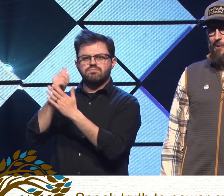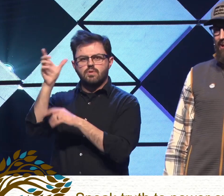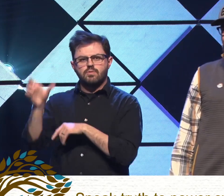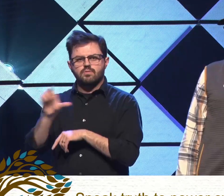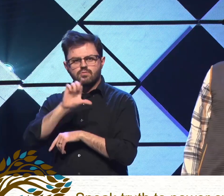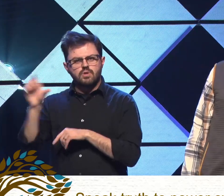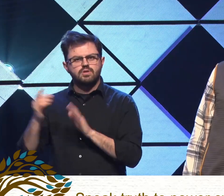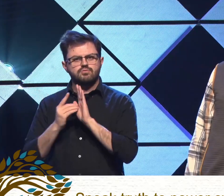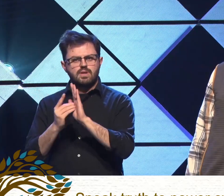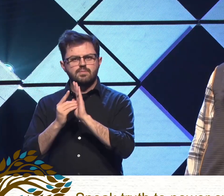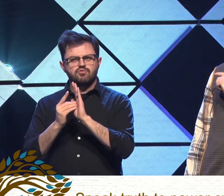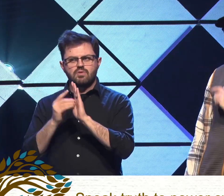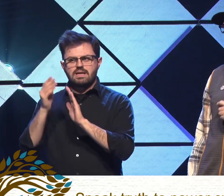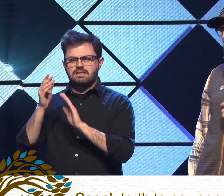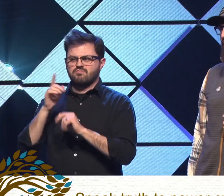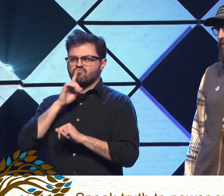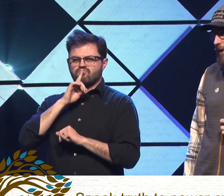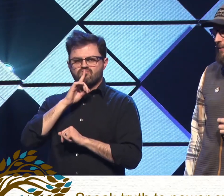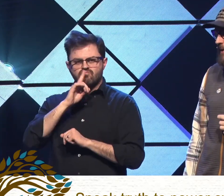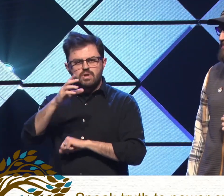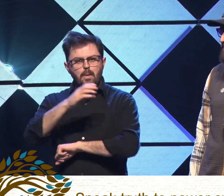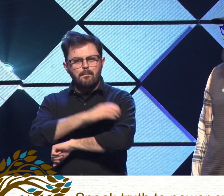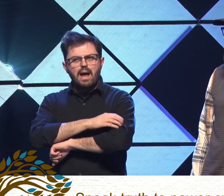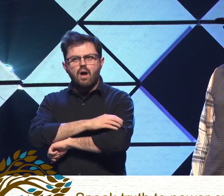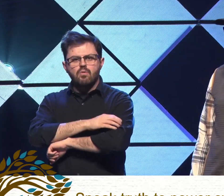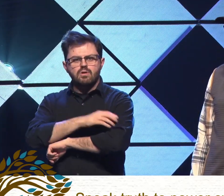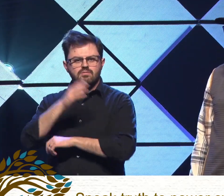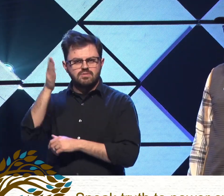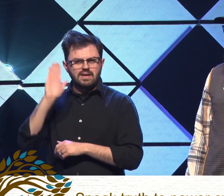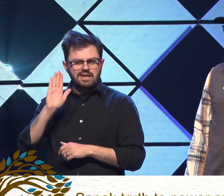like in our world. And that's a guy worth following.